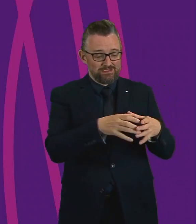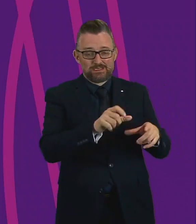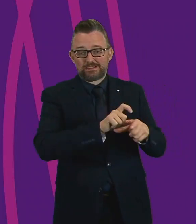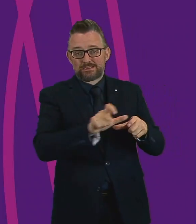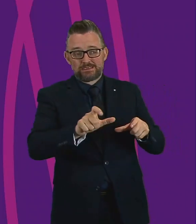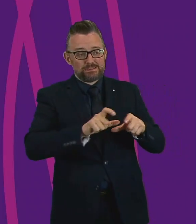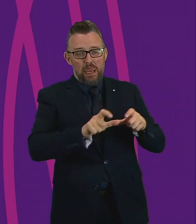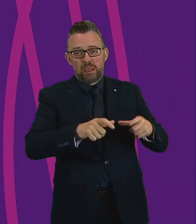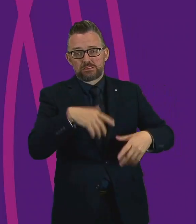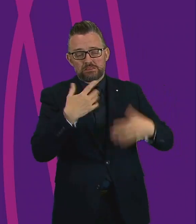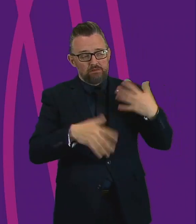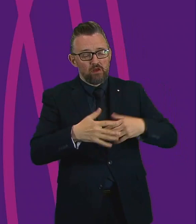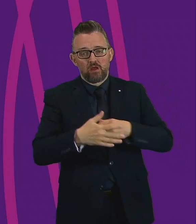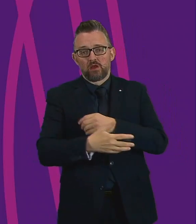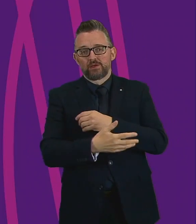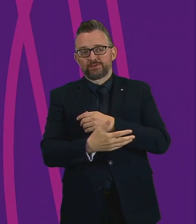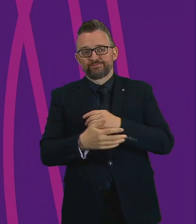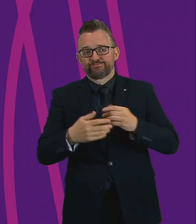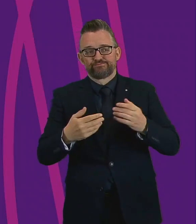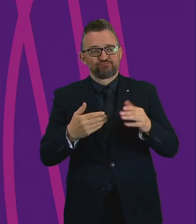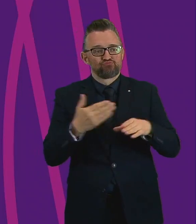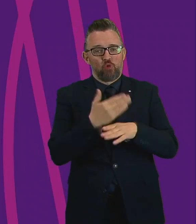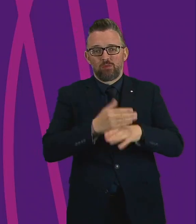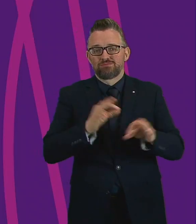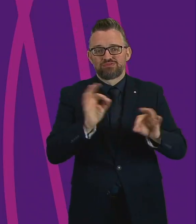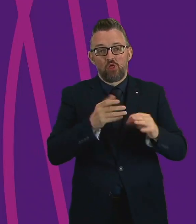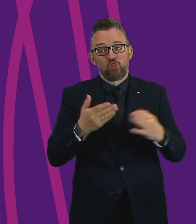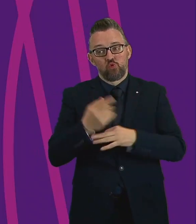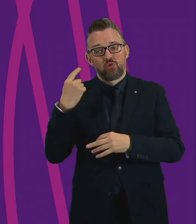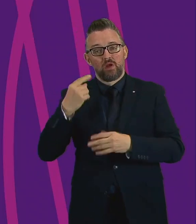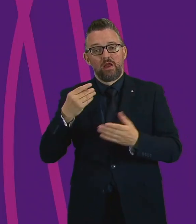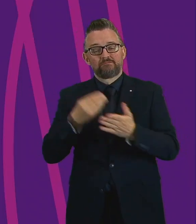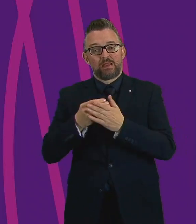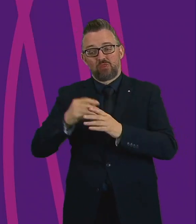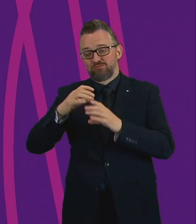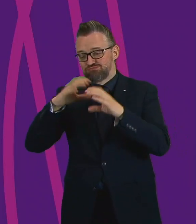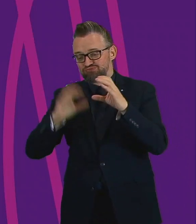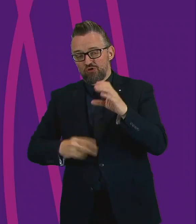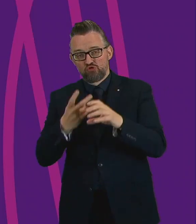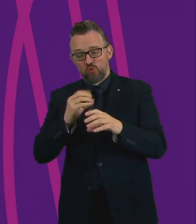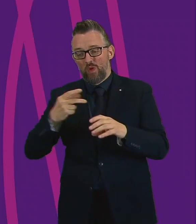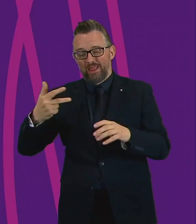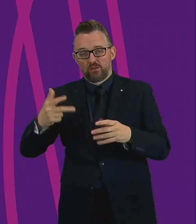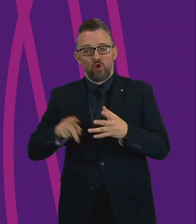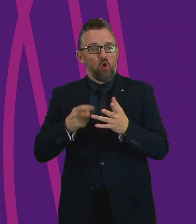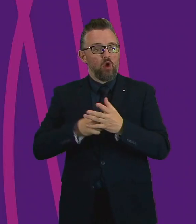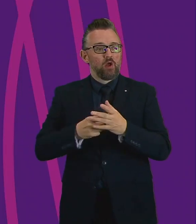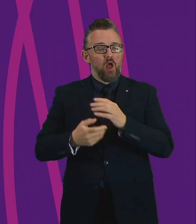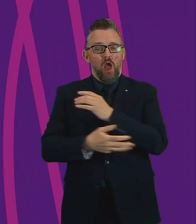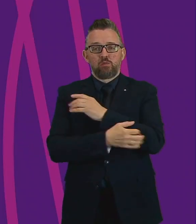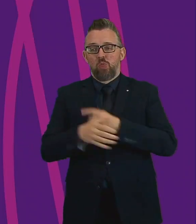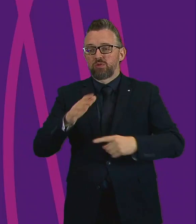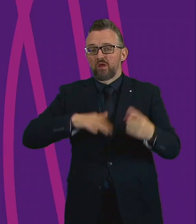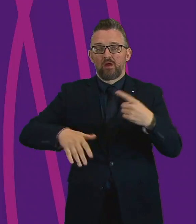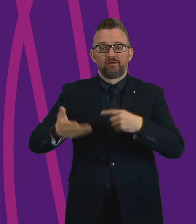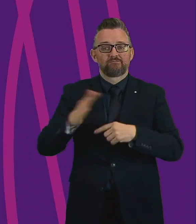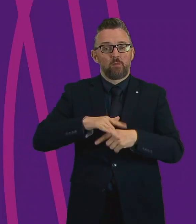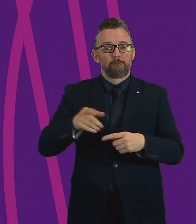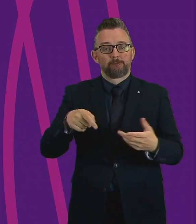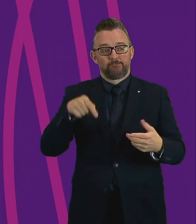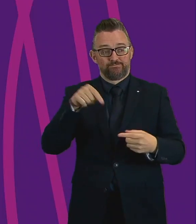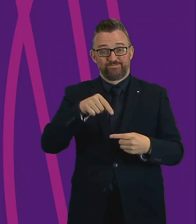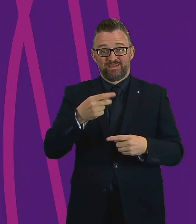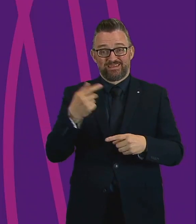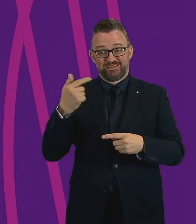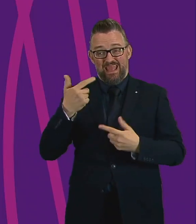of unemployment from the 1980s or the financial crash of 2008 will be desperate not to go back